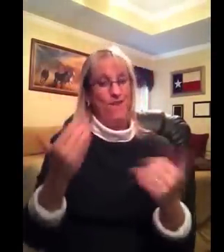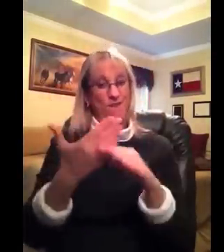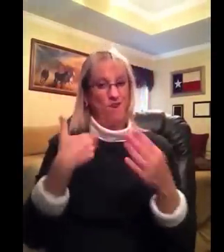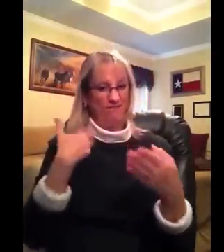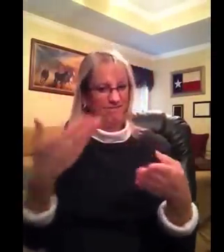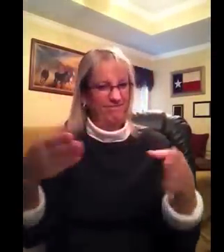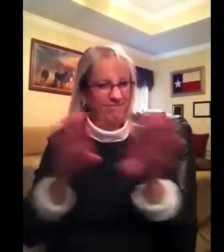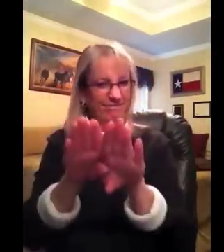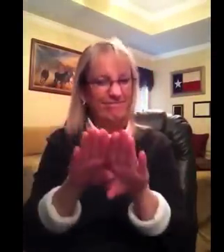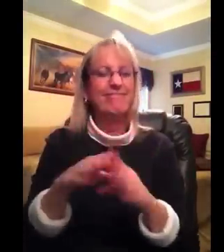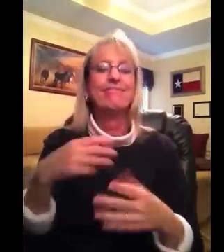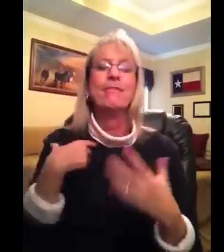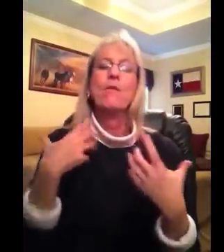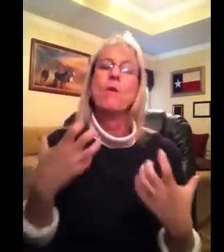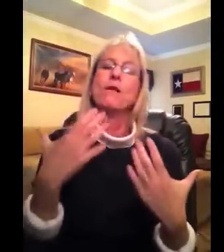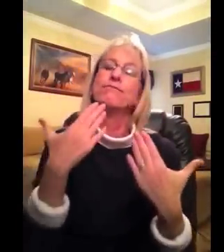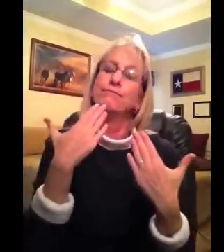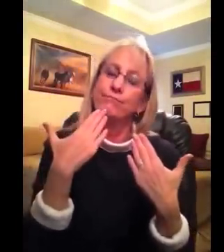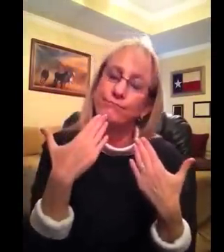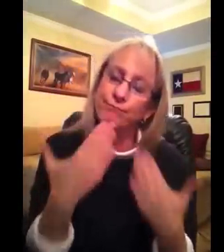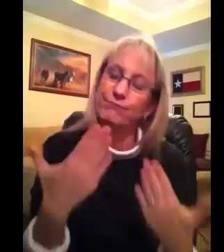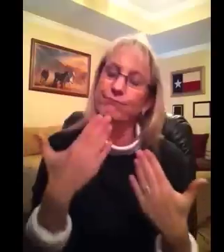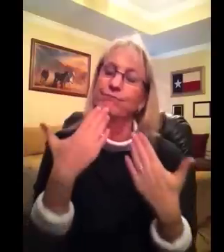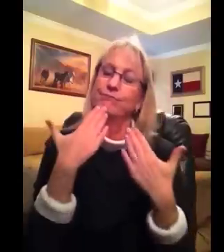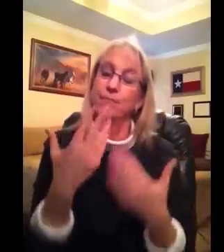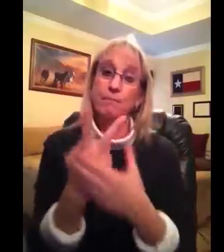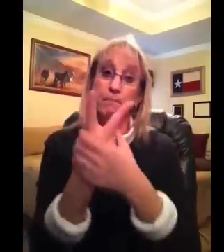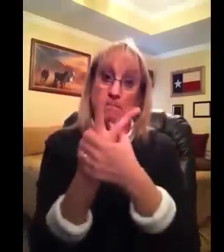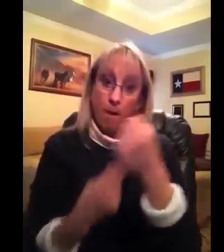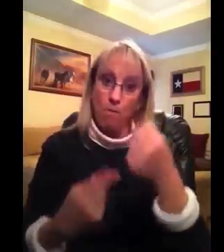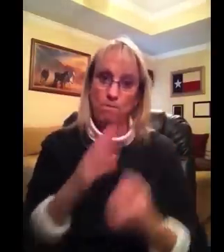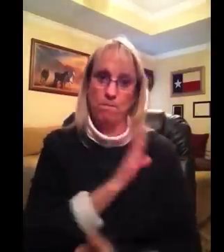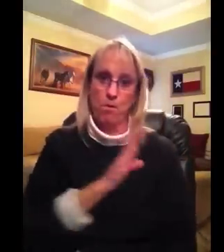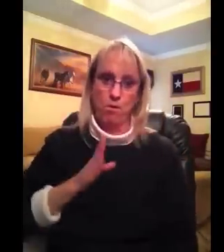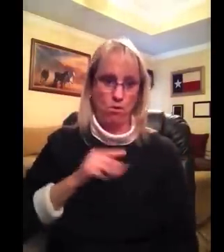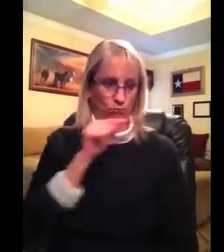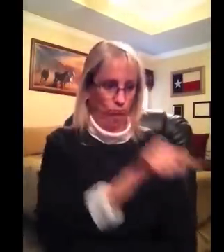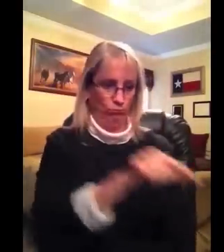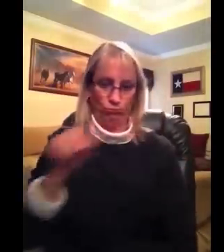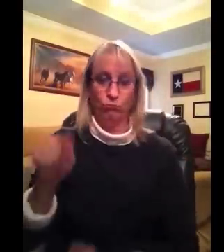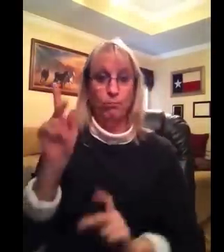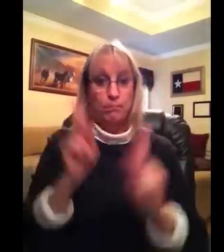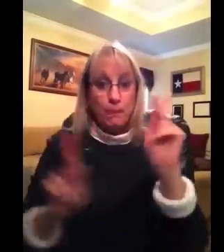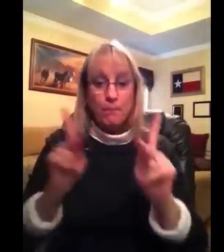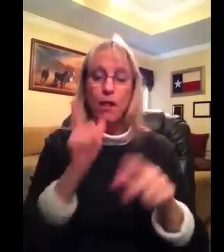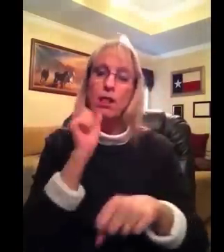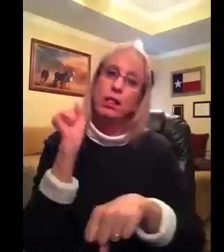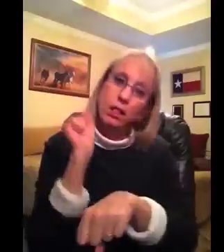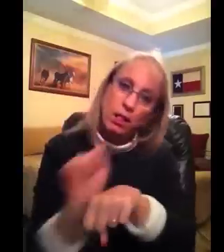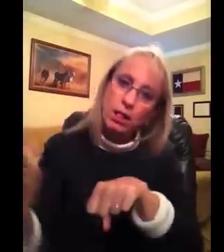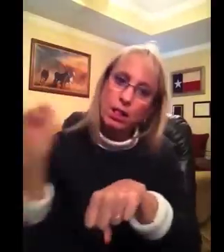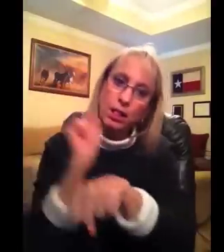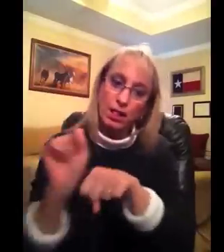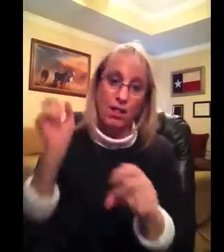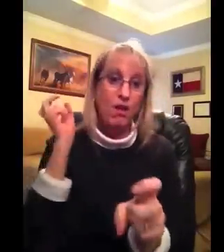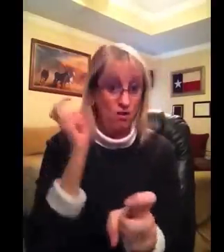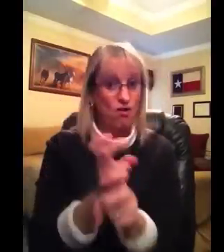Now, before I close, I want to show my deepest appreciation to both boards for working